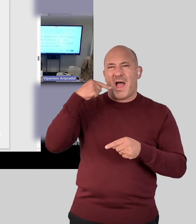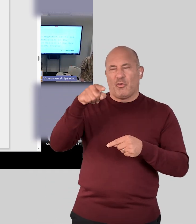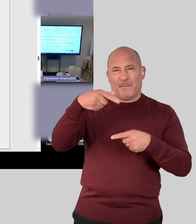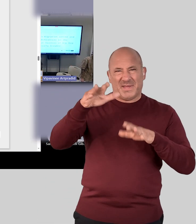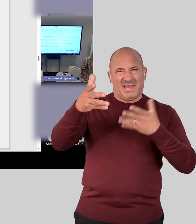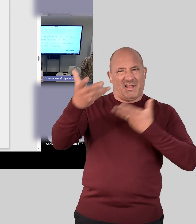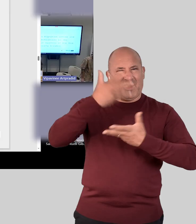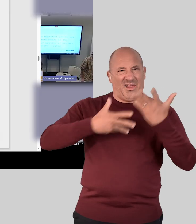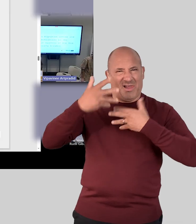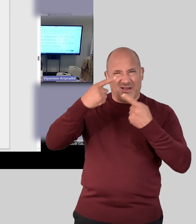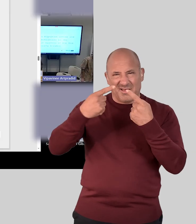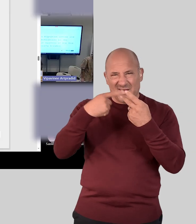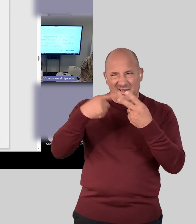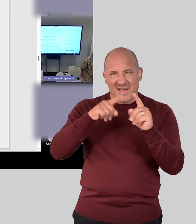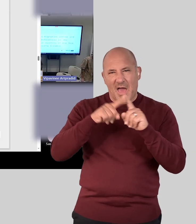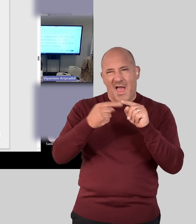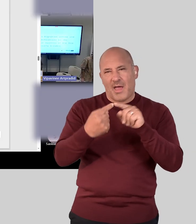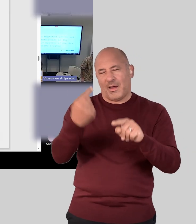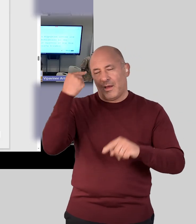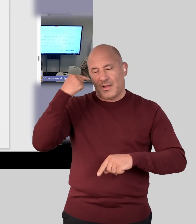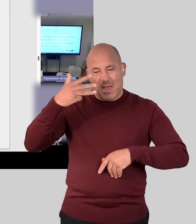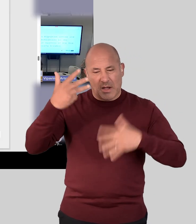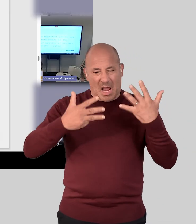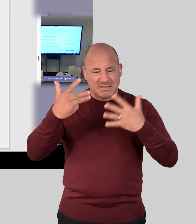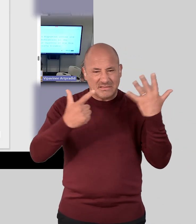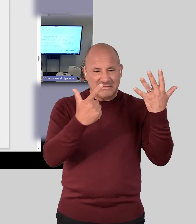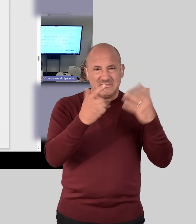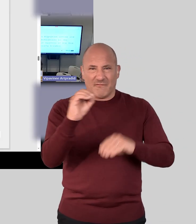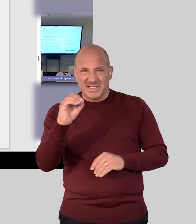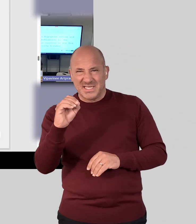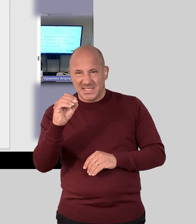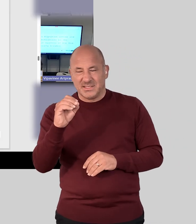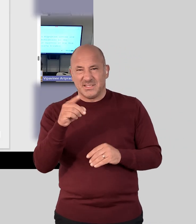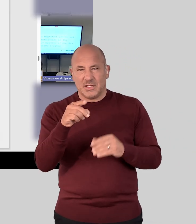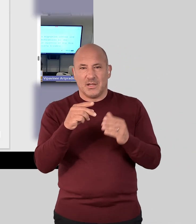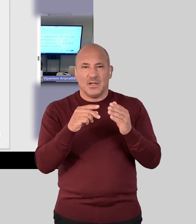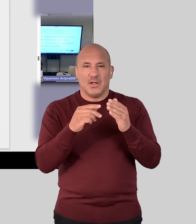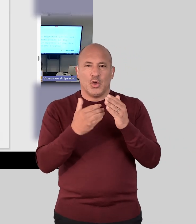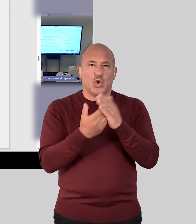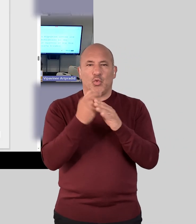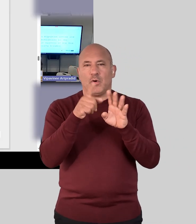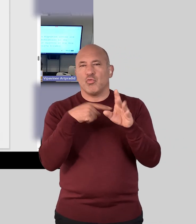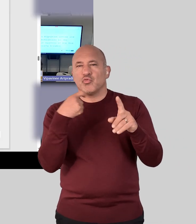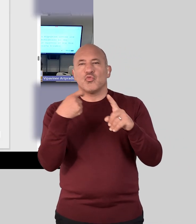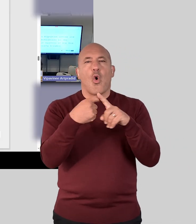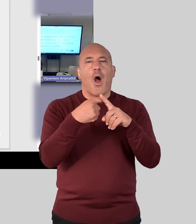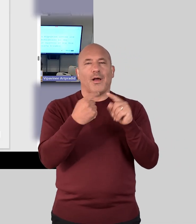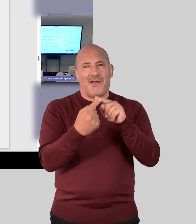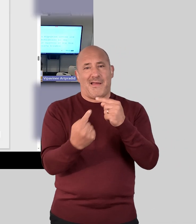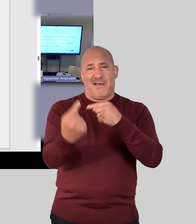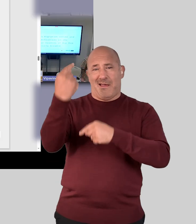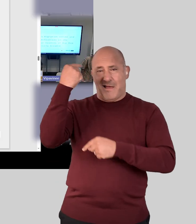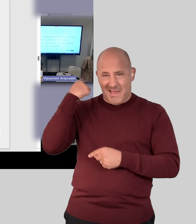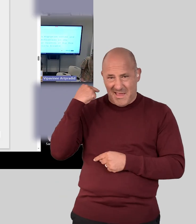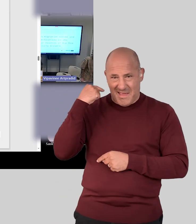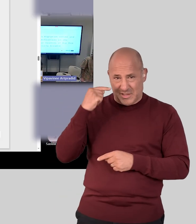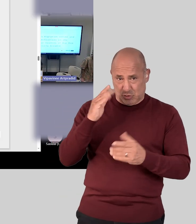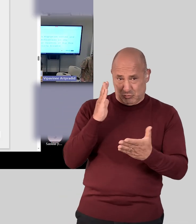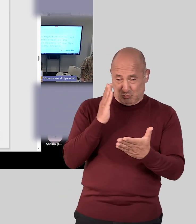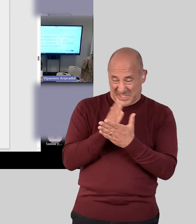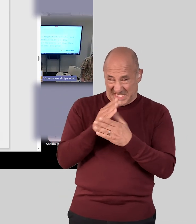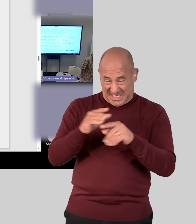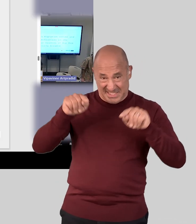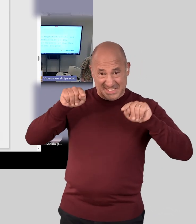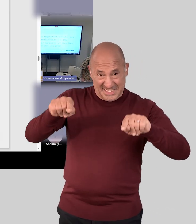if we go back to some of the footage we've seen and spoken about, it's like if you go back to New York in the